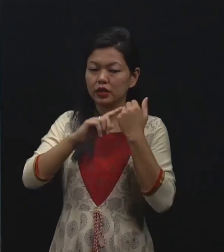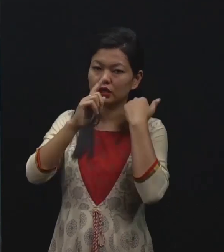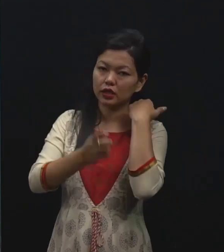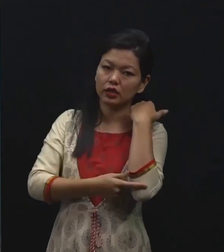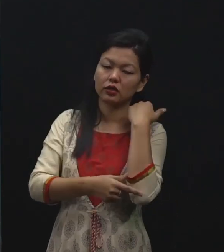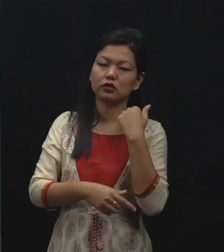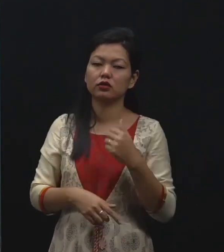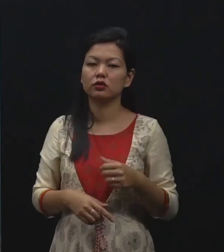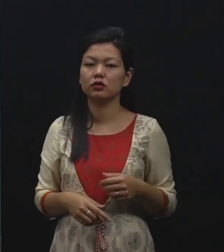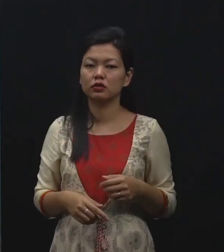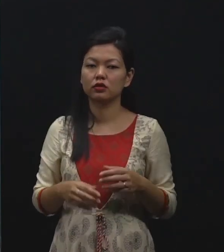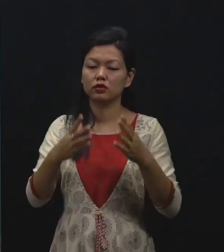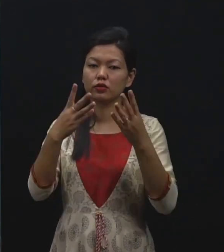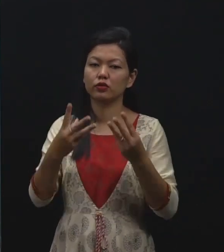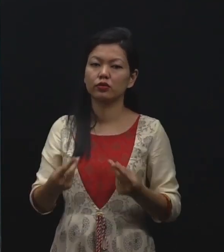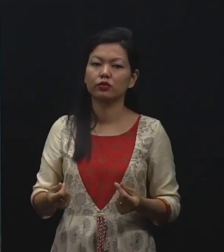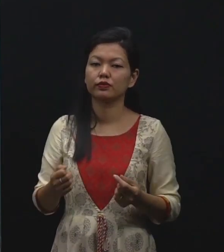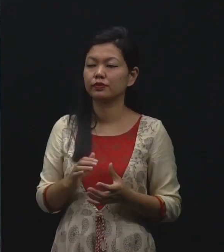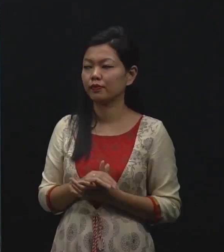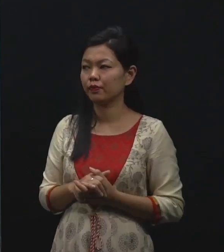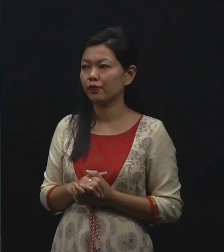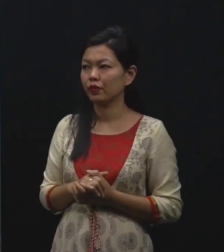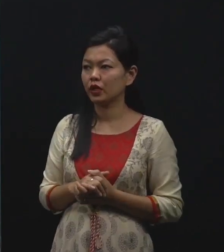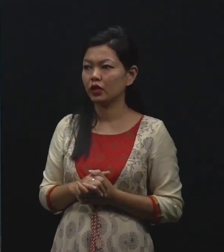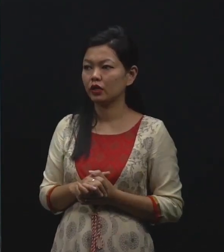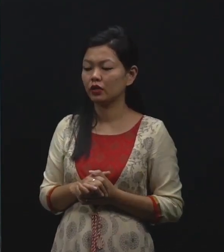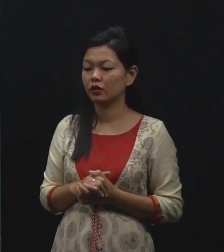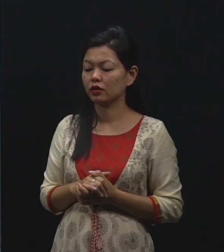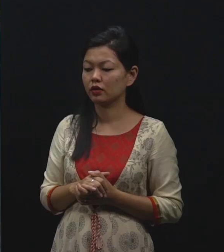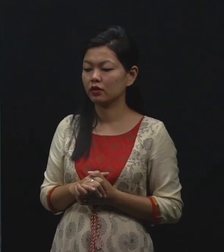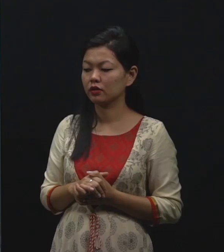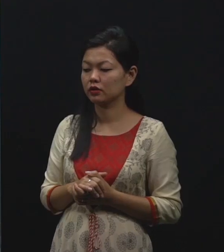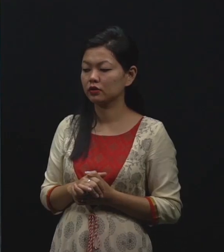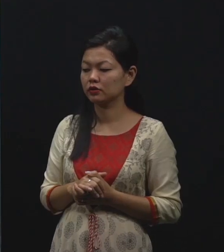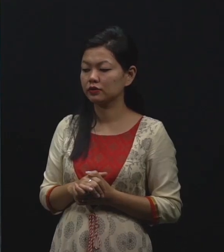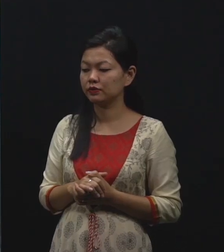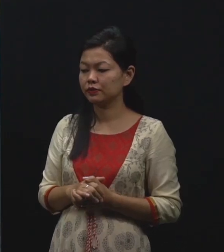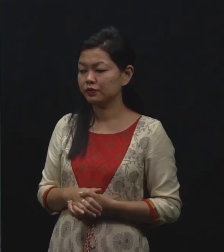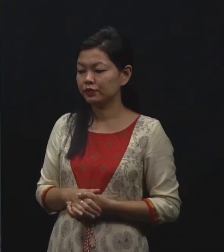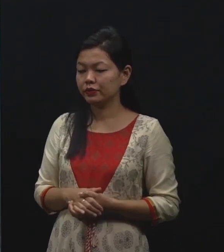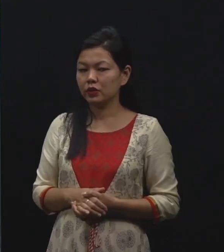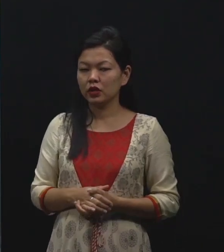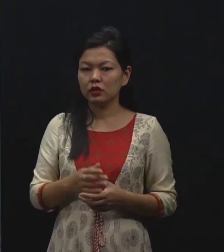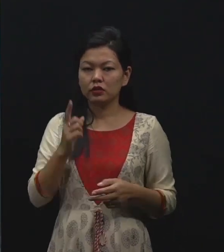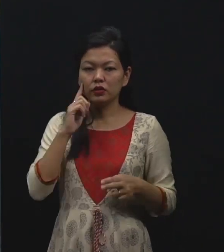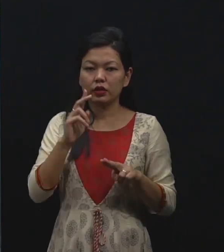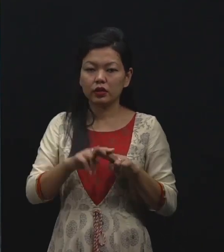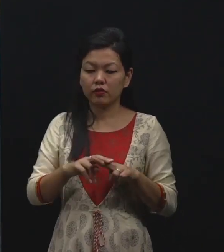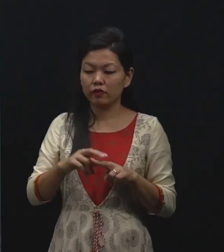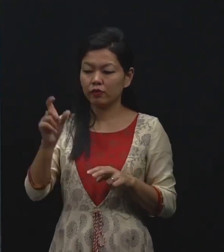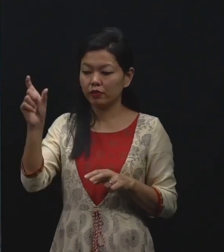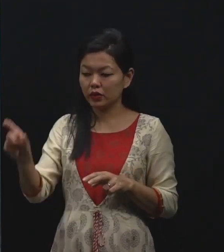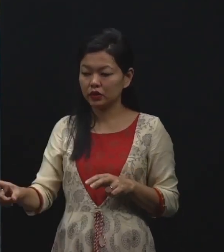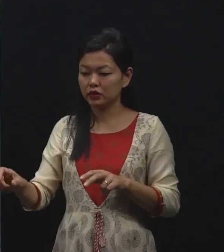these evidences and witnesses, they will be able to distinguish the innocent person and the